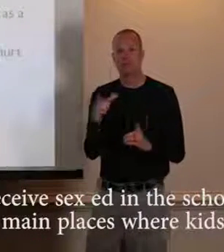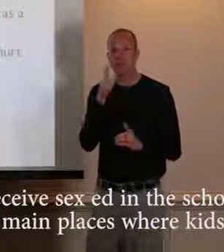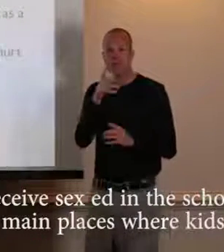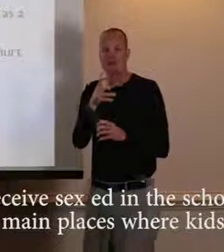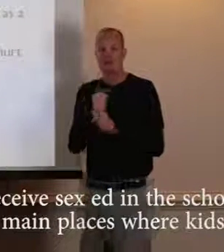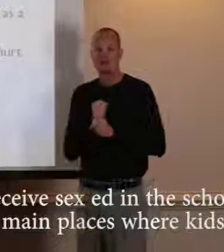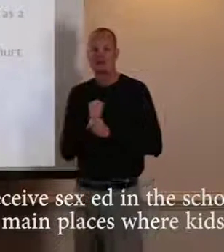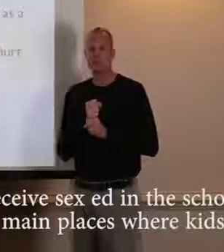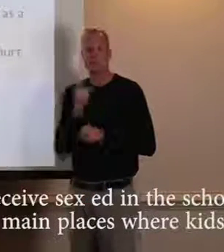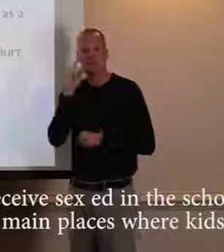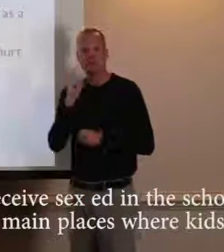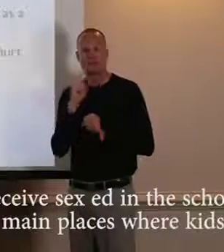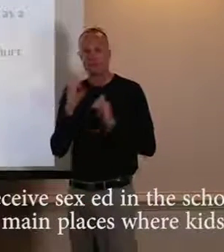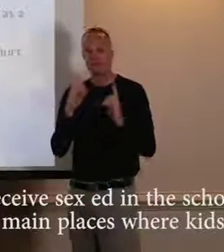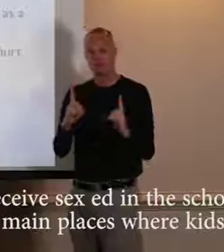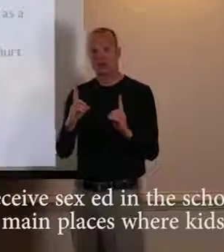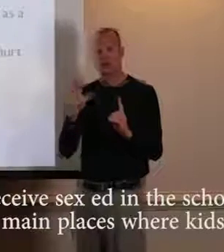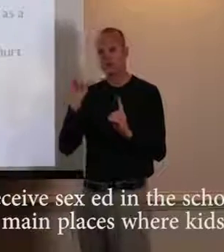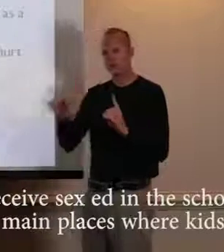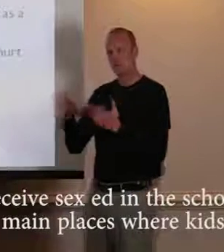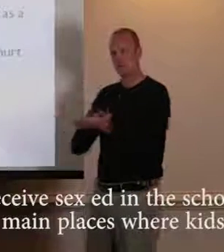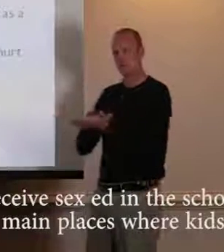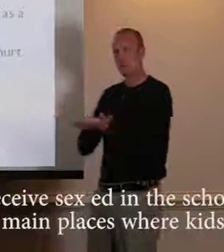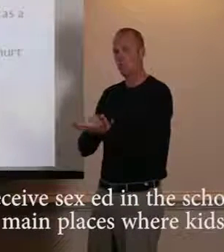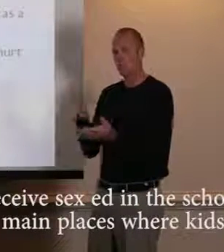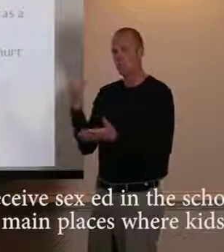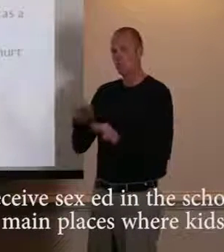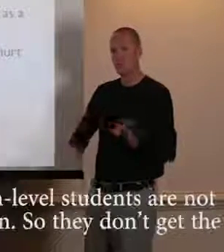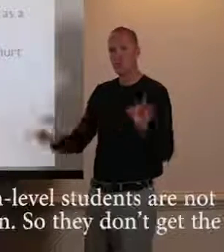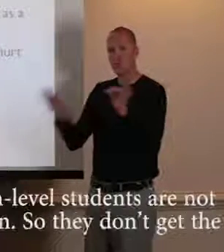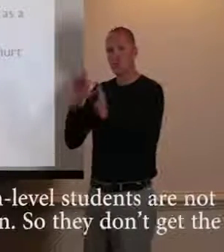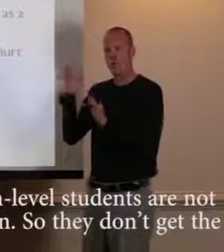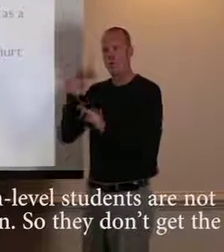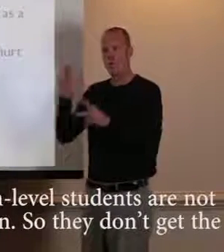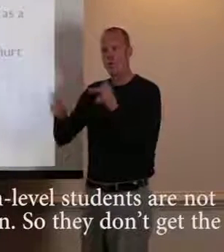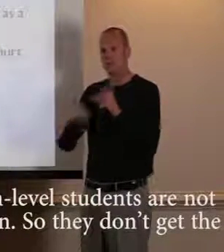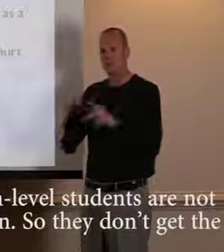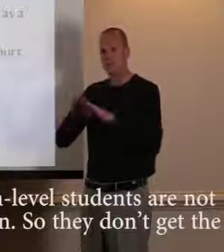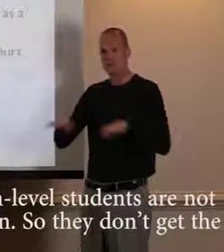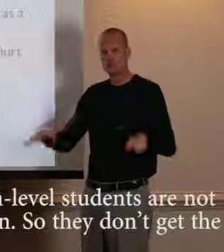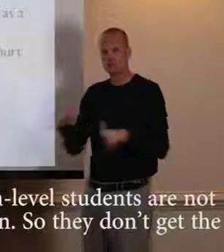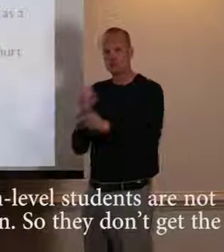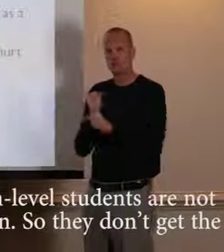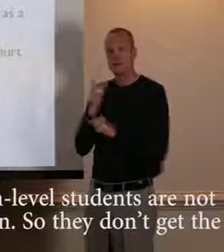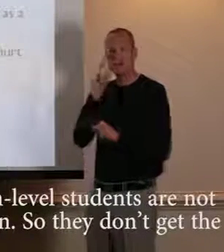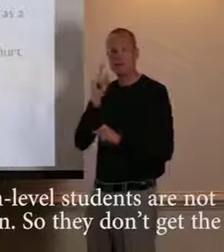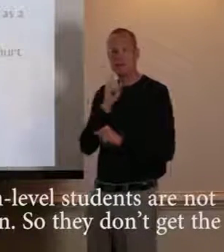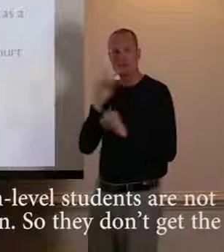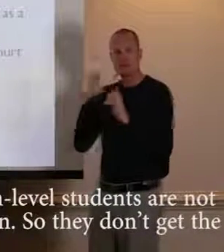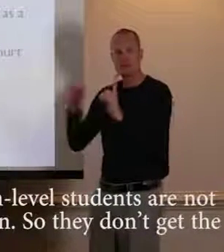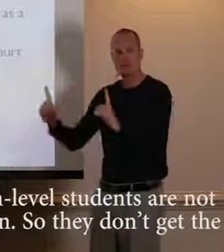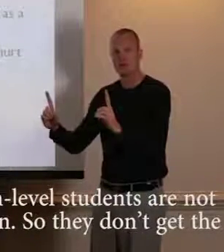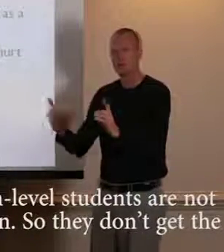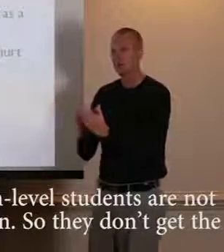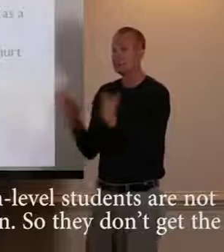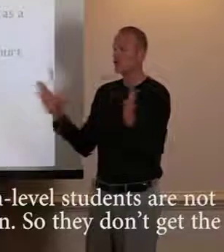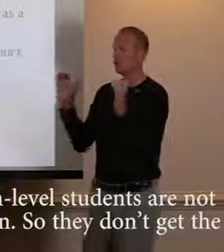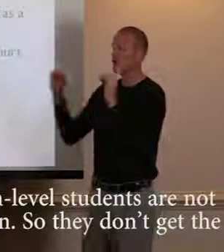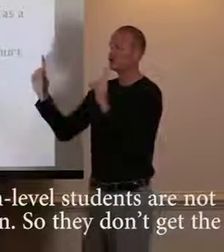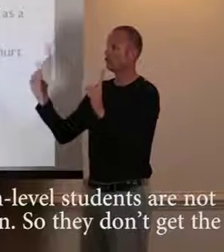in the schools, especially, which is one of the main places where kids get sex ed, because the general on-level students are not getting adequate sex education.